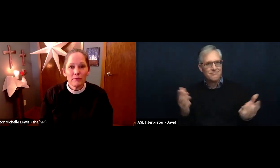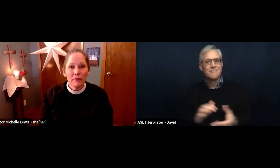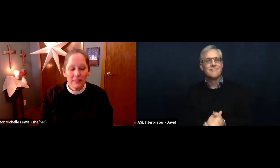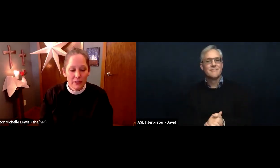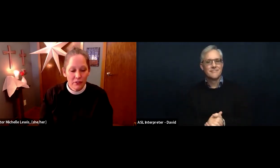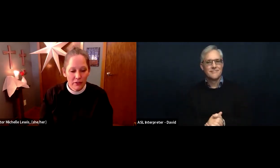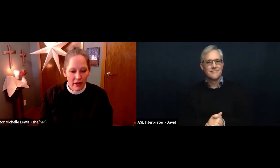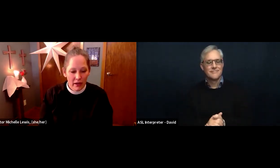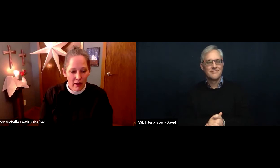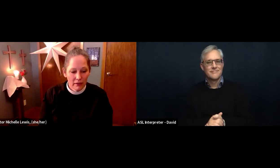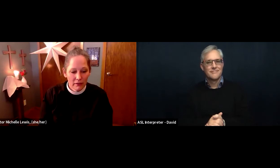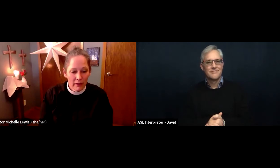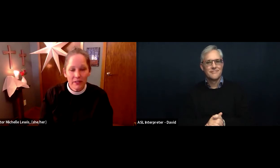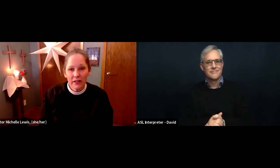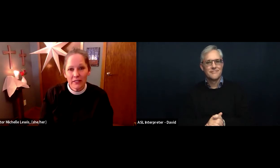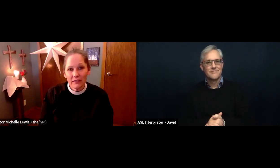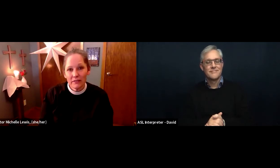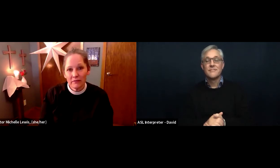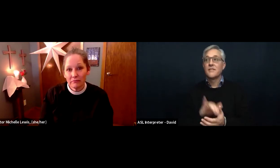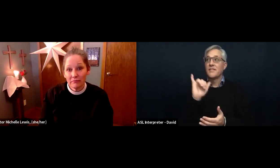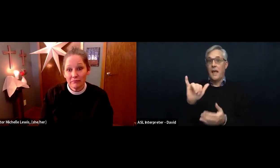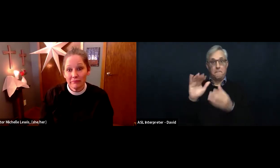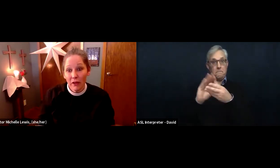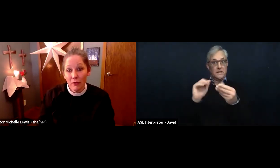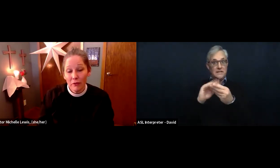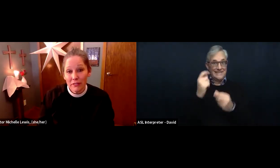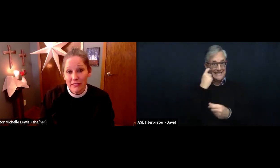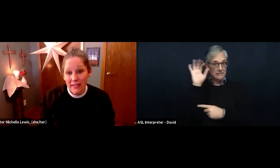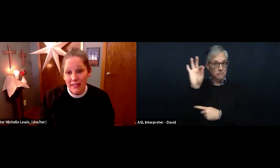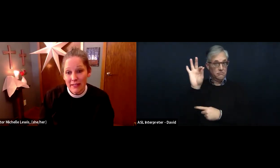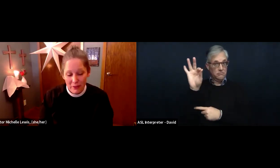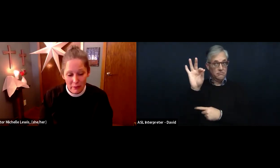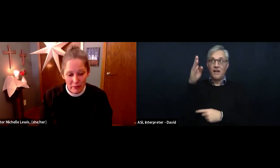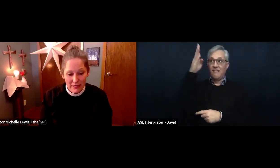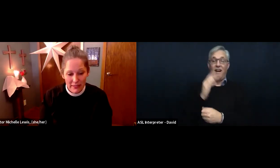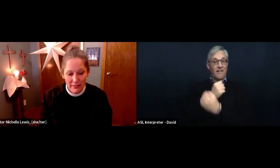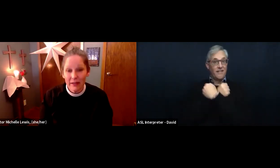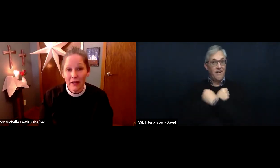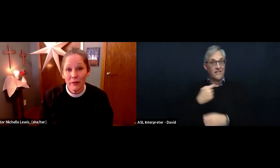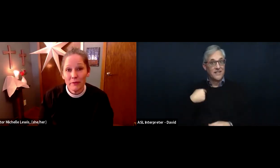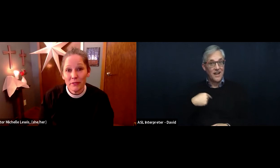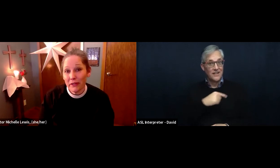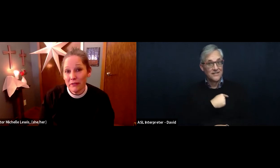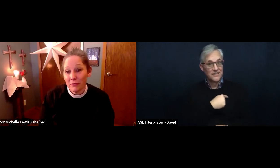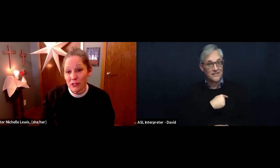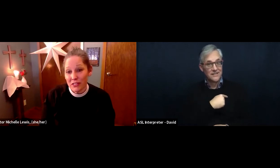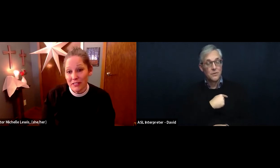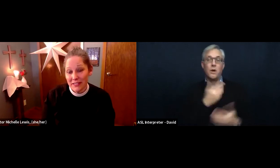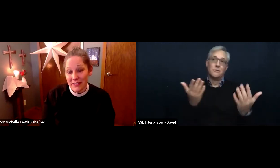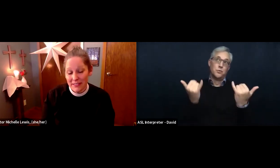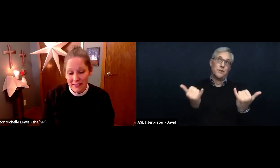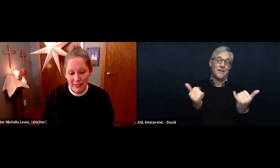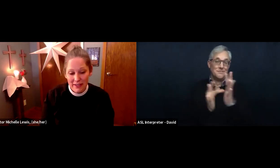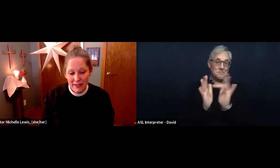This message that God loves us, although today in our Bible lesson, it comes directly from